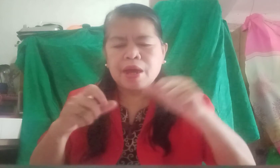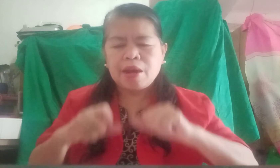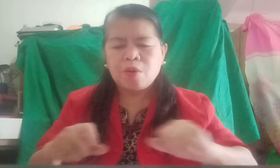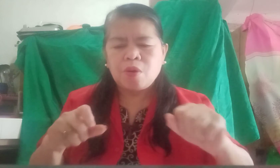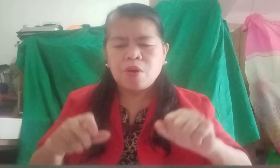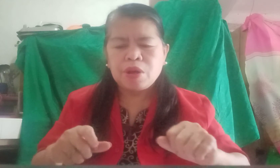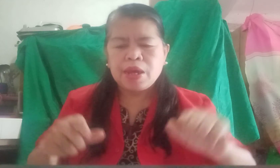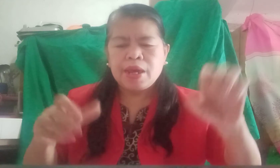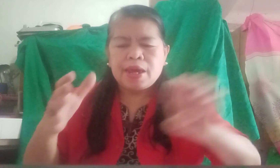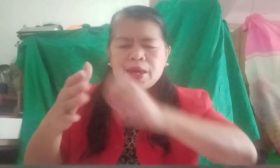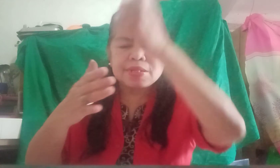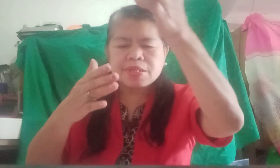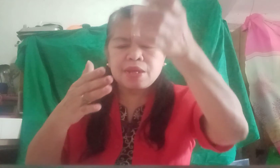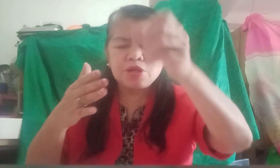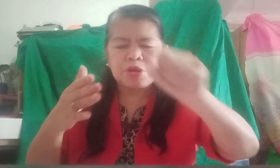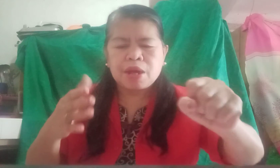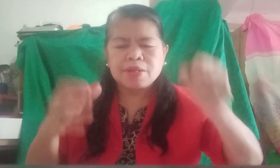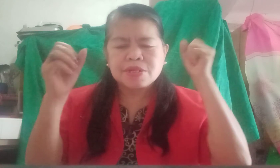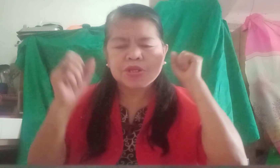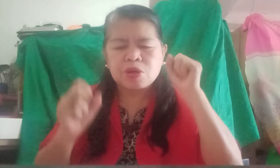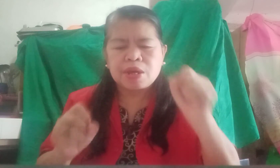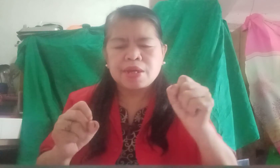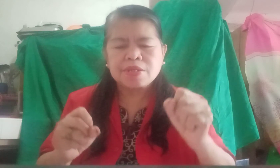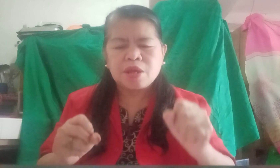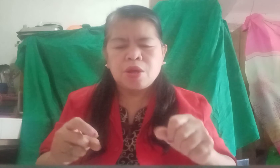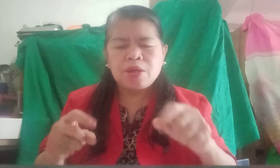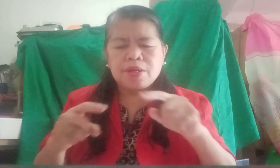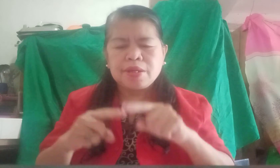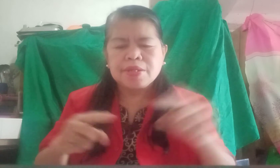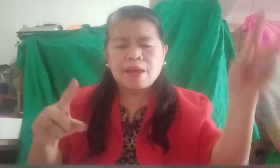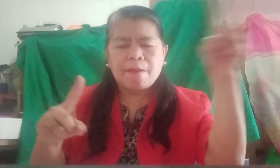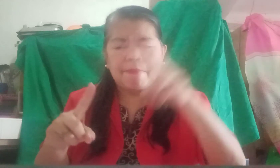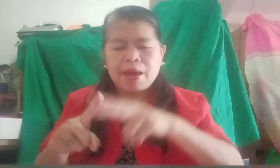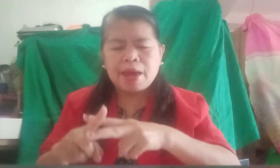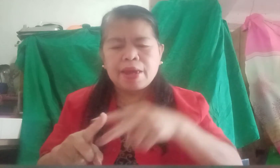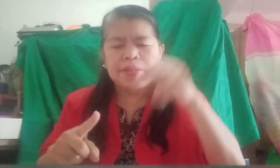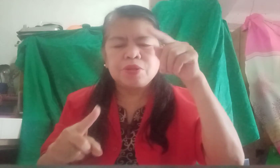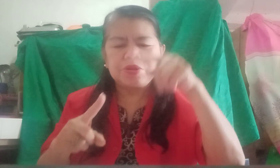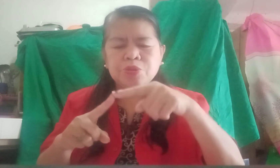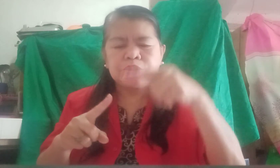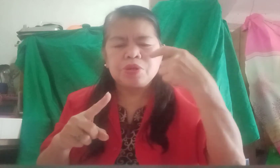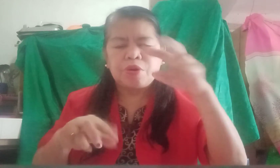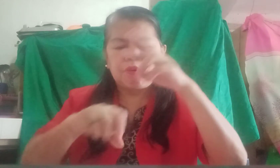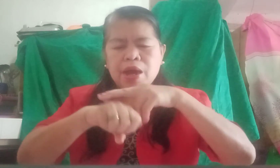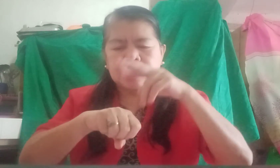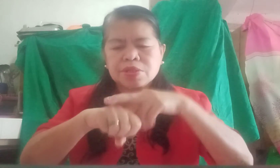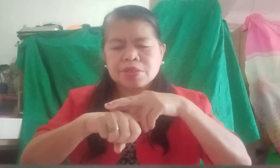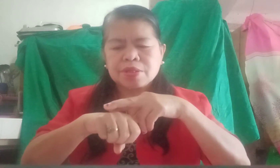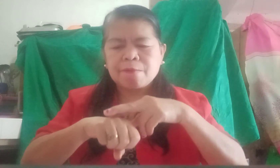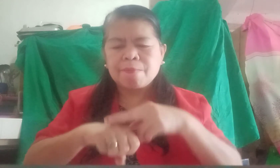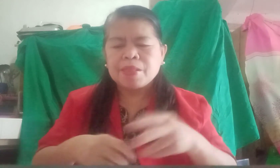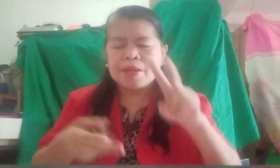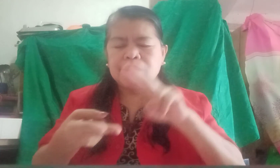compressional or extensional stress is applied to the rocks.